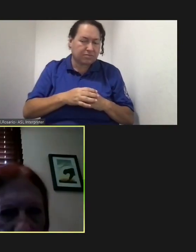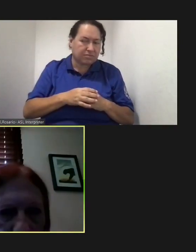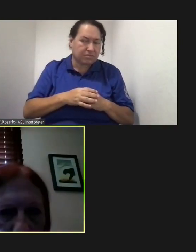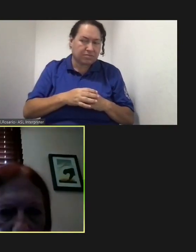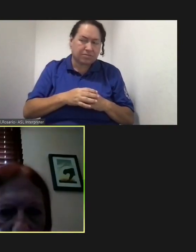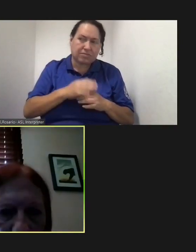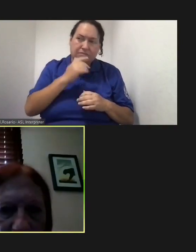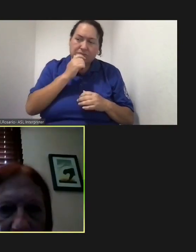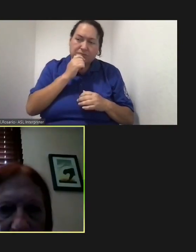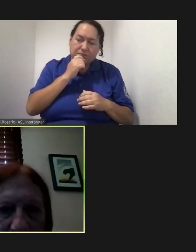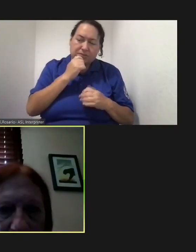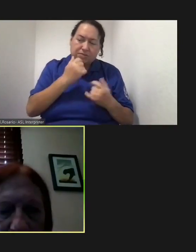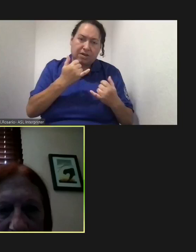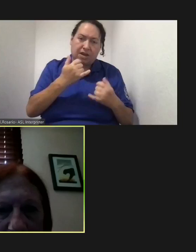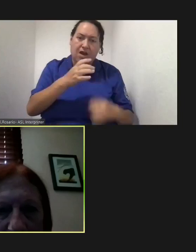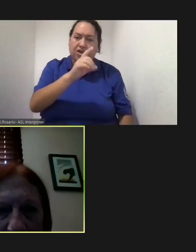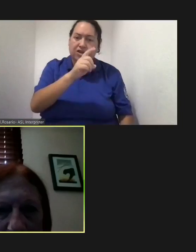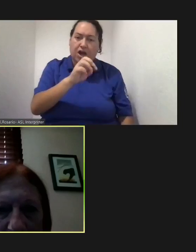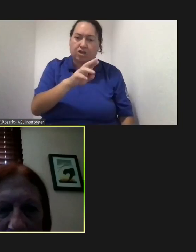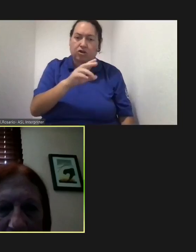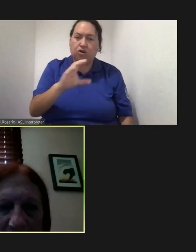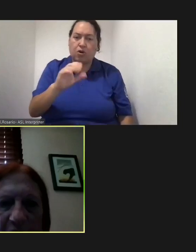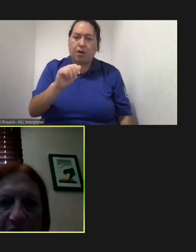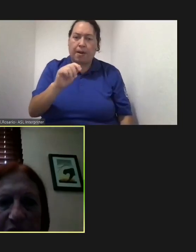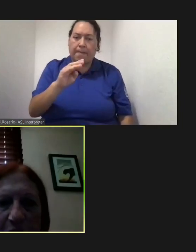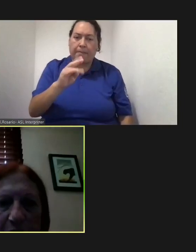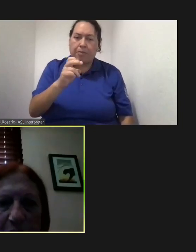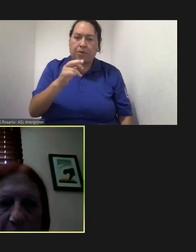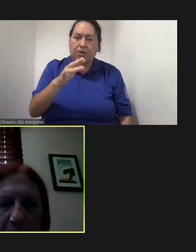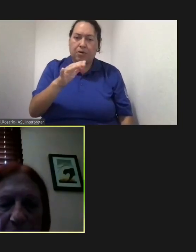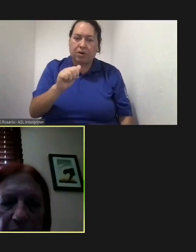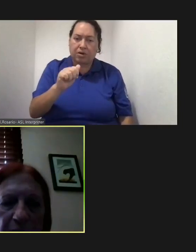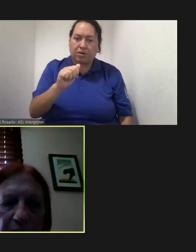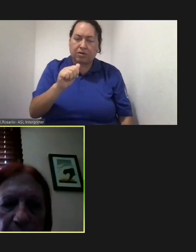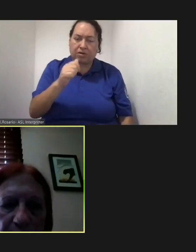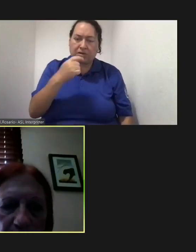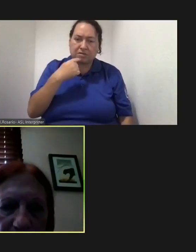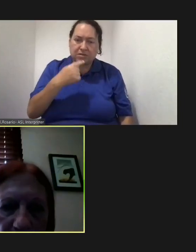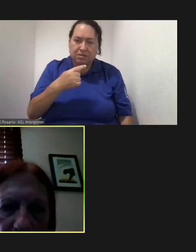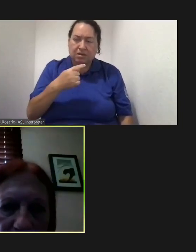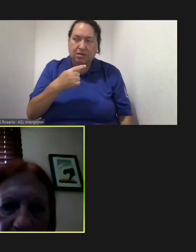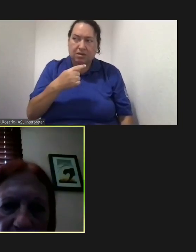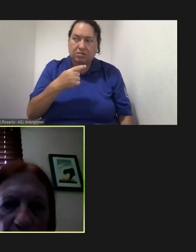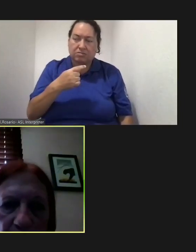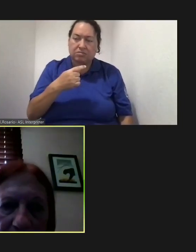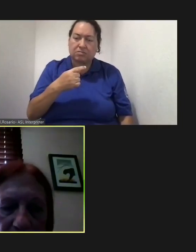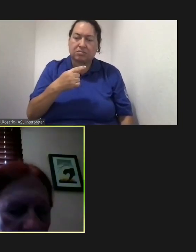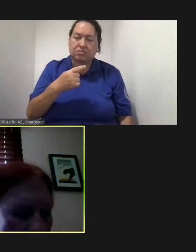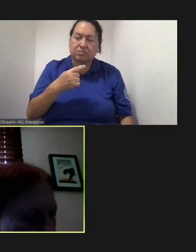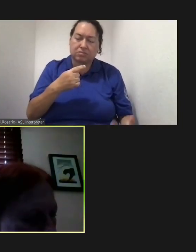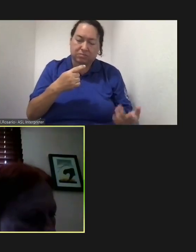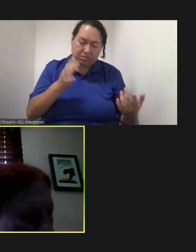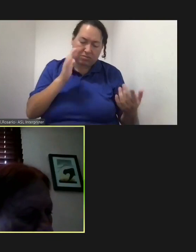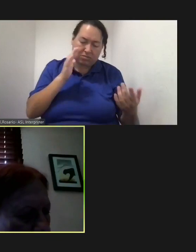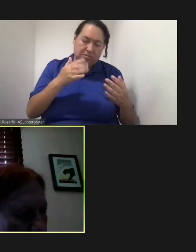Dr. Cabrera said referred to the reopening of